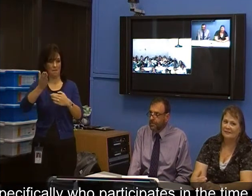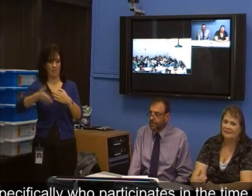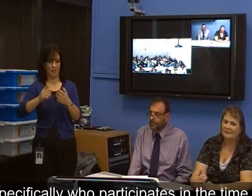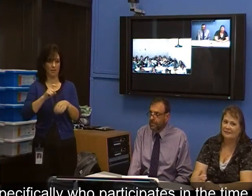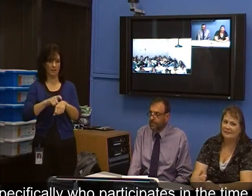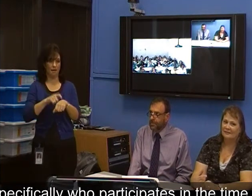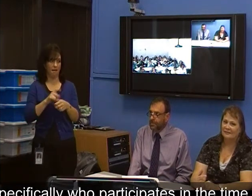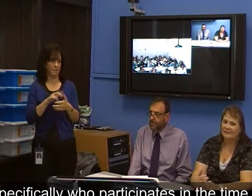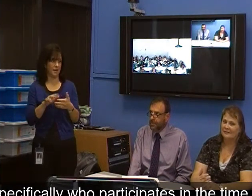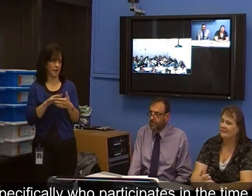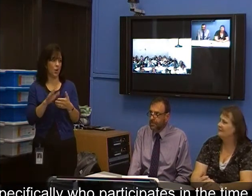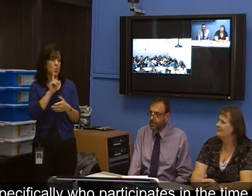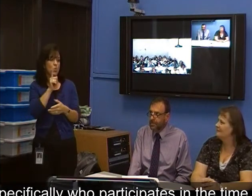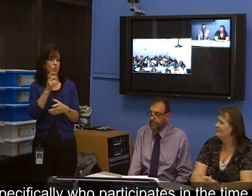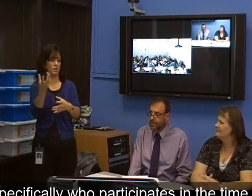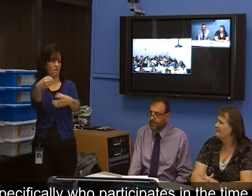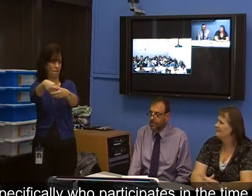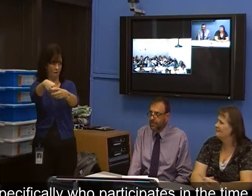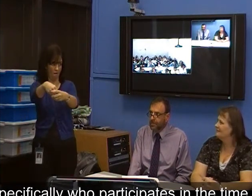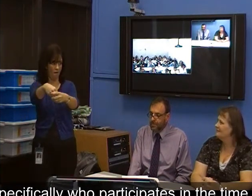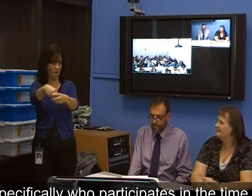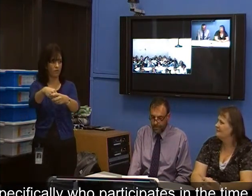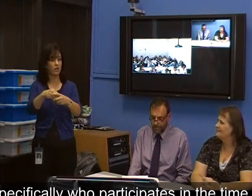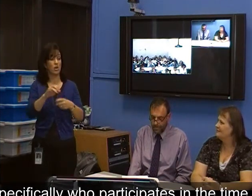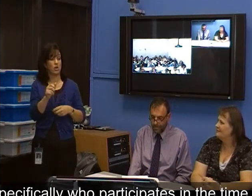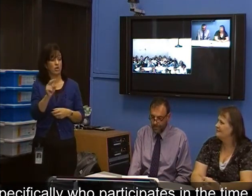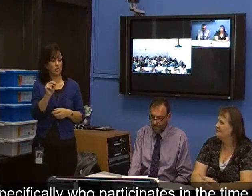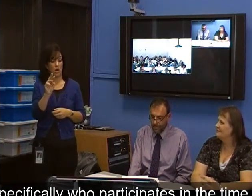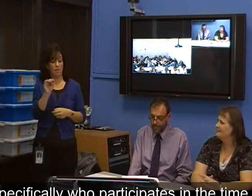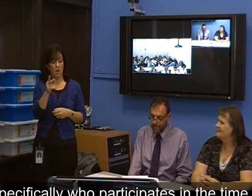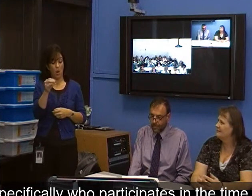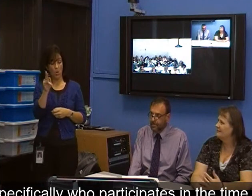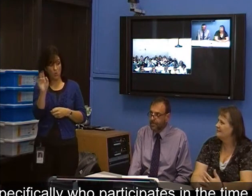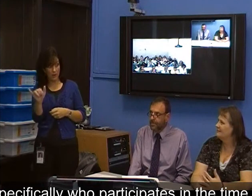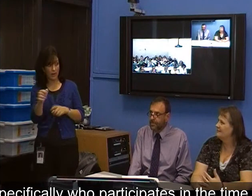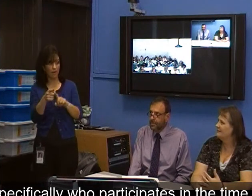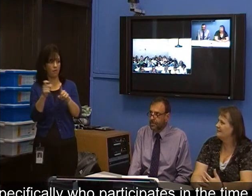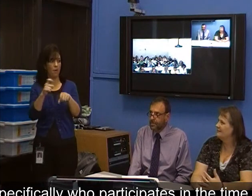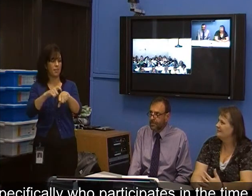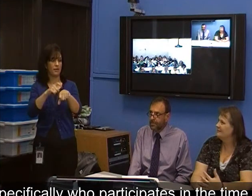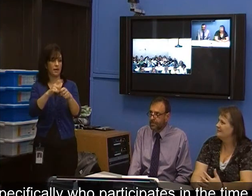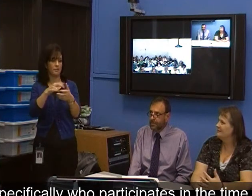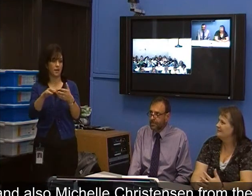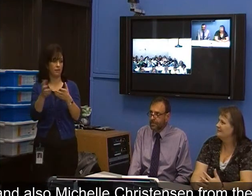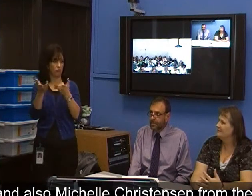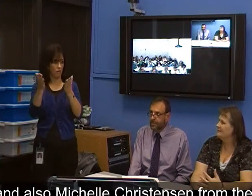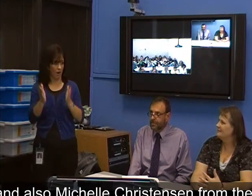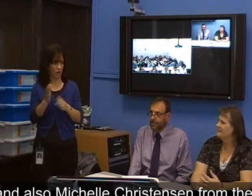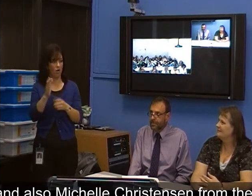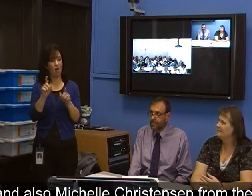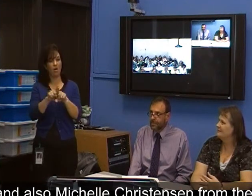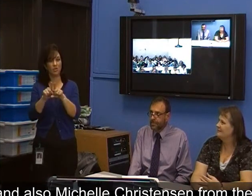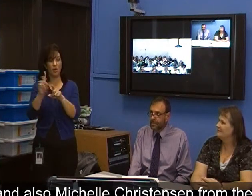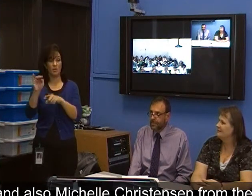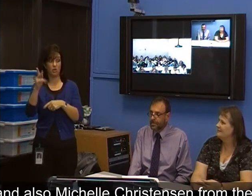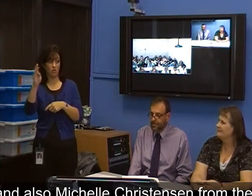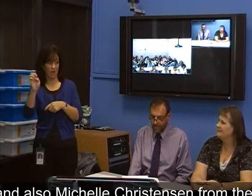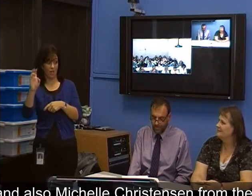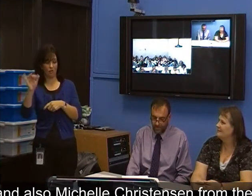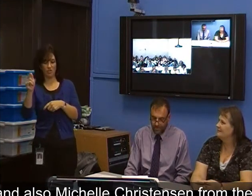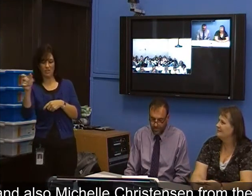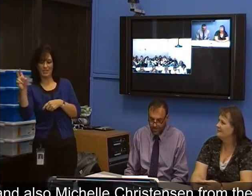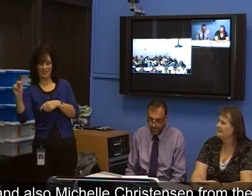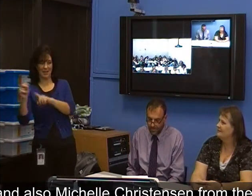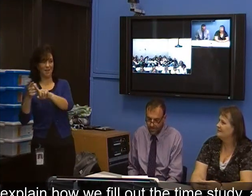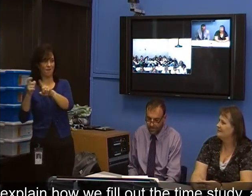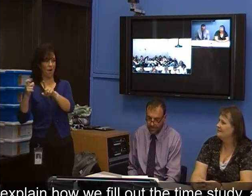who participates in the Timestudy. And so we have John Mahoney from our Timestudy service provider and also Michelle Christensen from the State Department